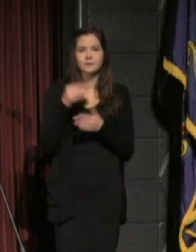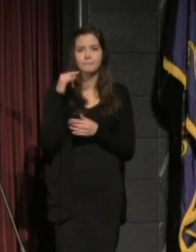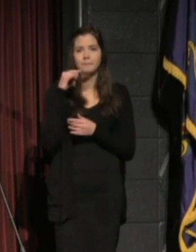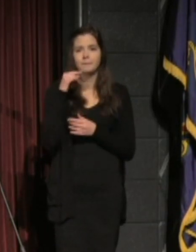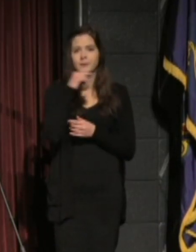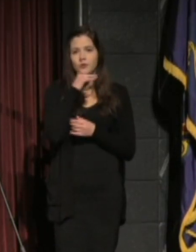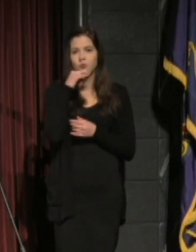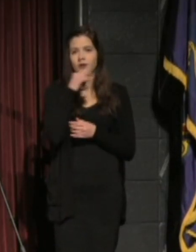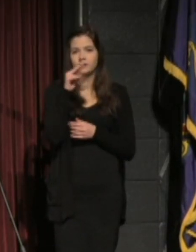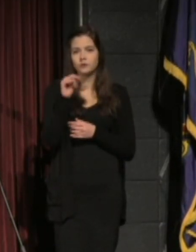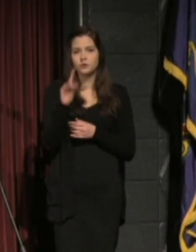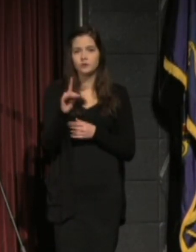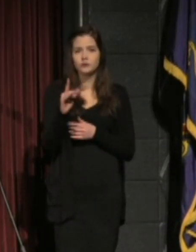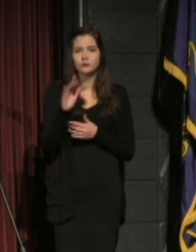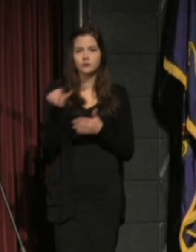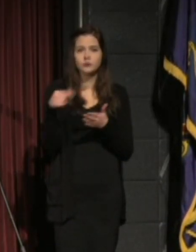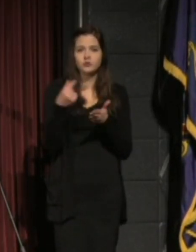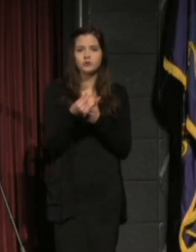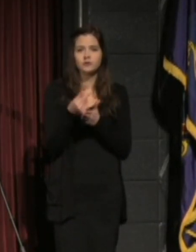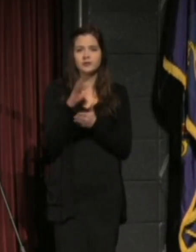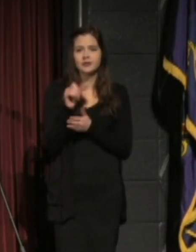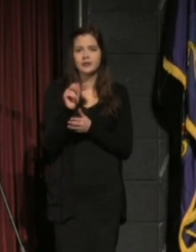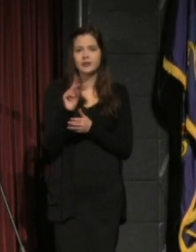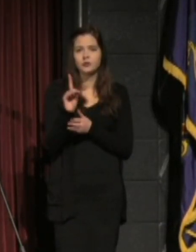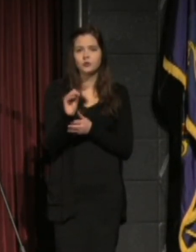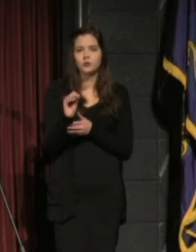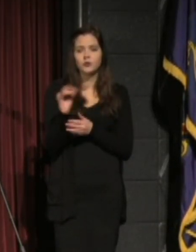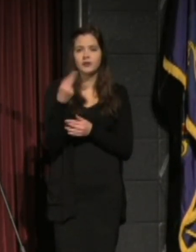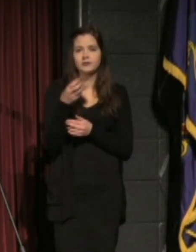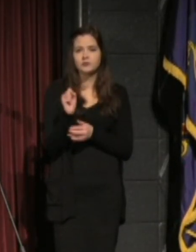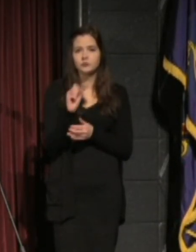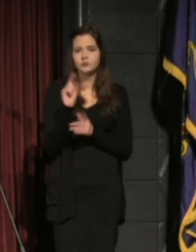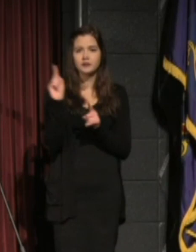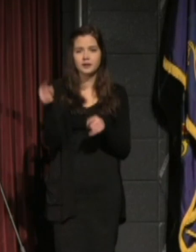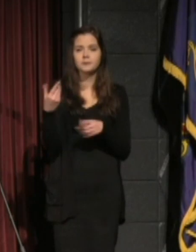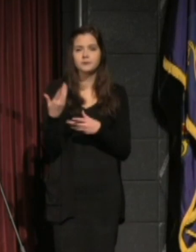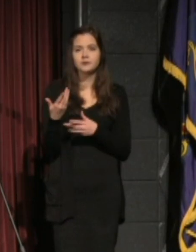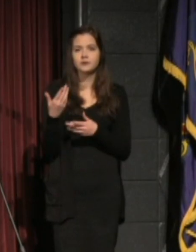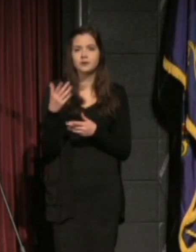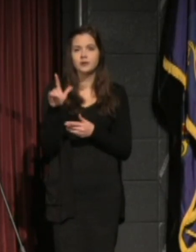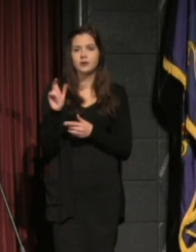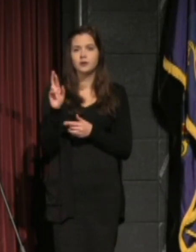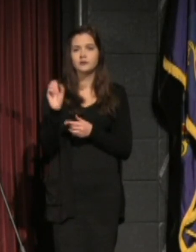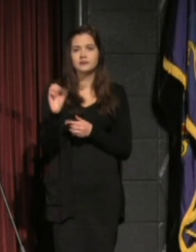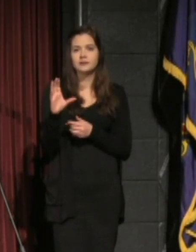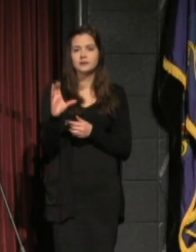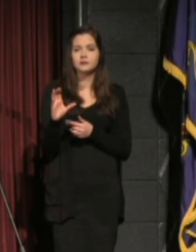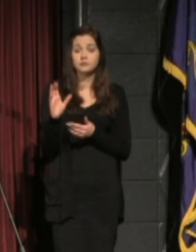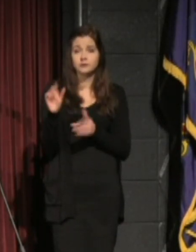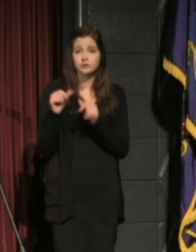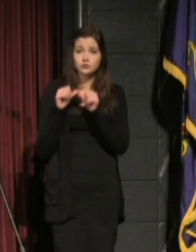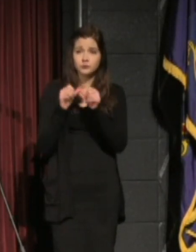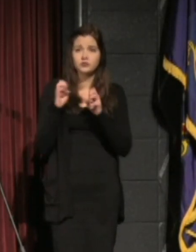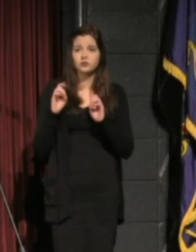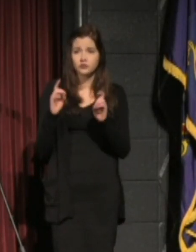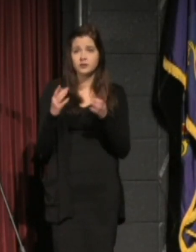He graduated from Candu High School and attended Lake Region State College to continue his education and love of farming by